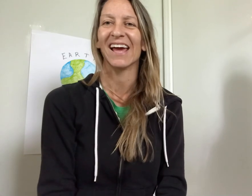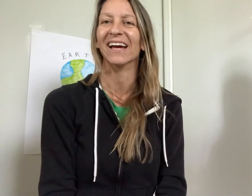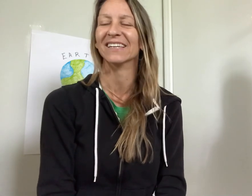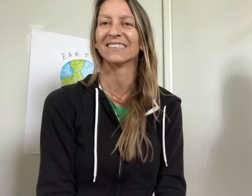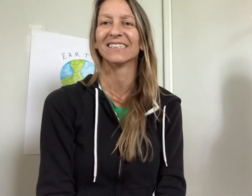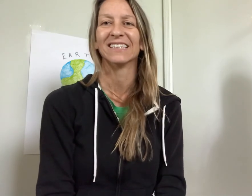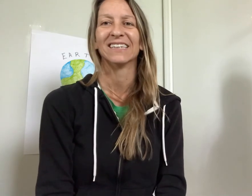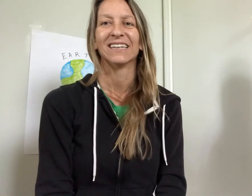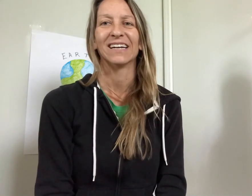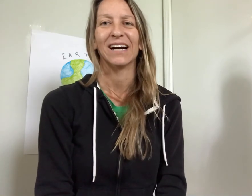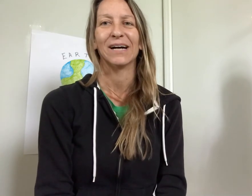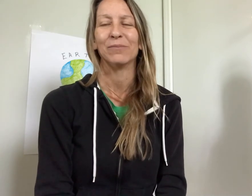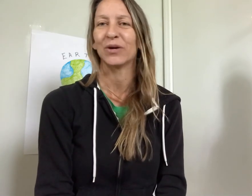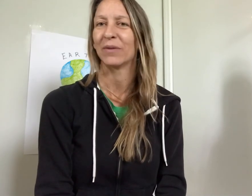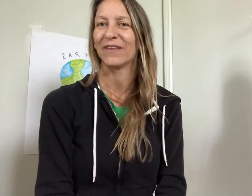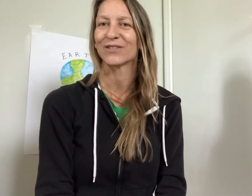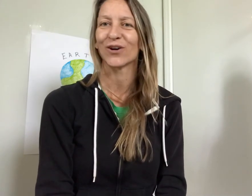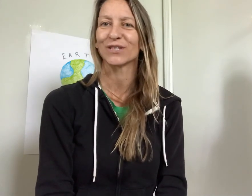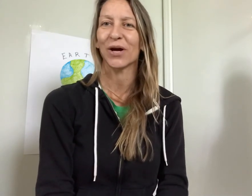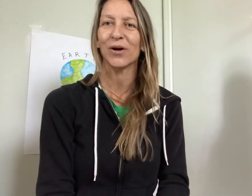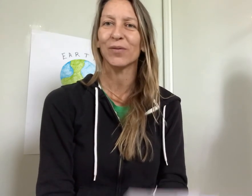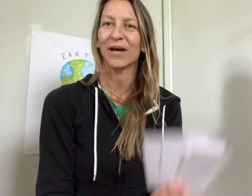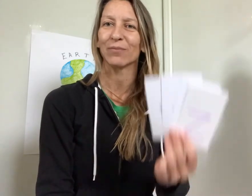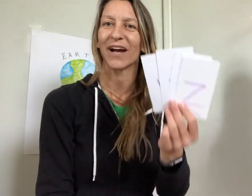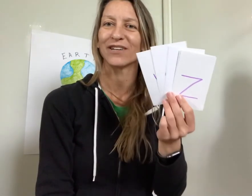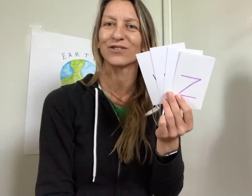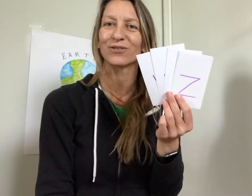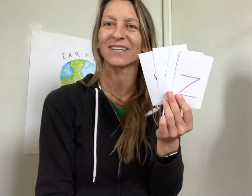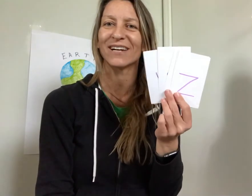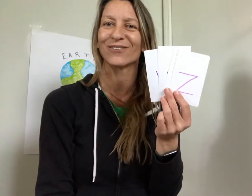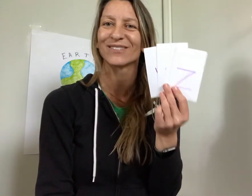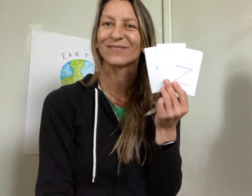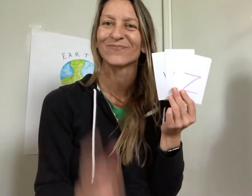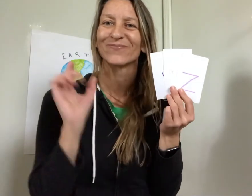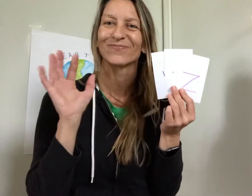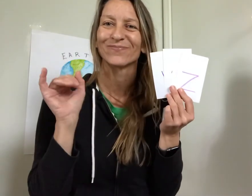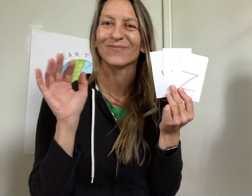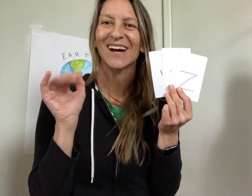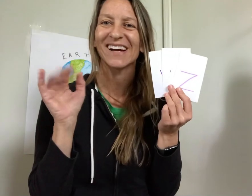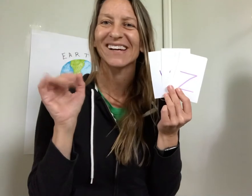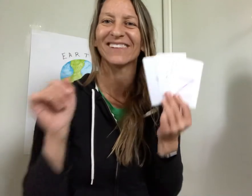and you can make these cards at home and practice your sounds. Bye.